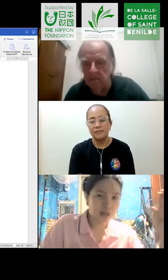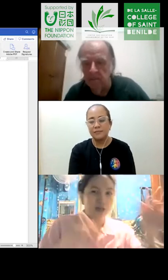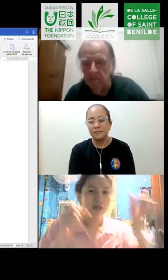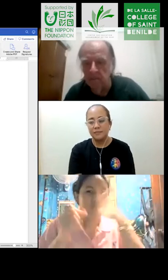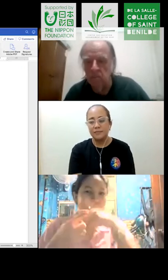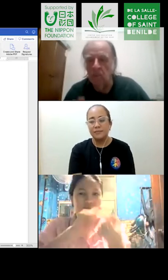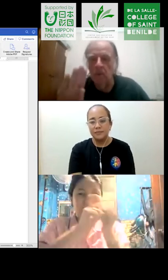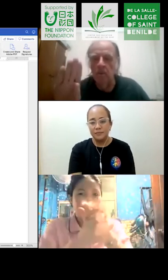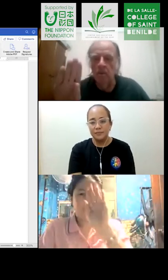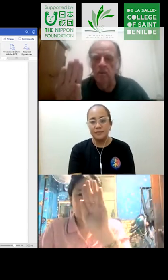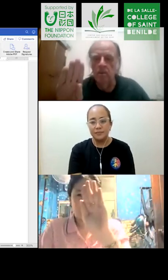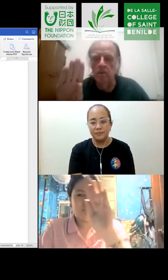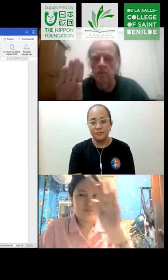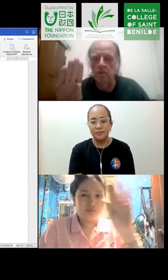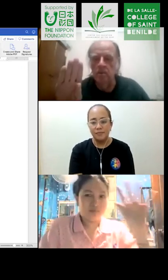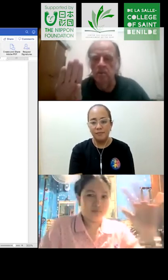So